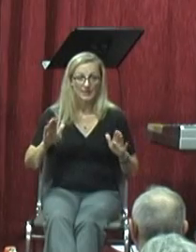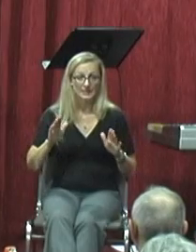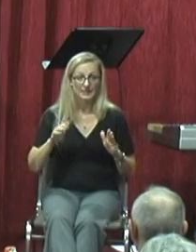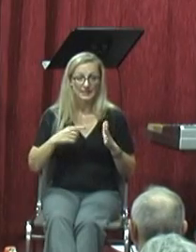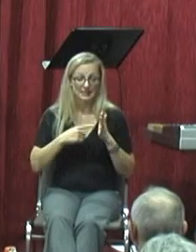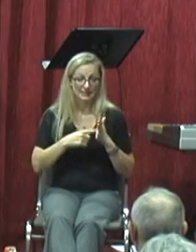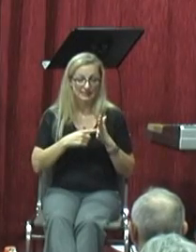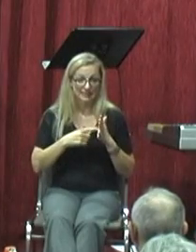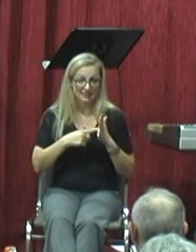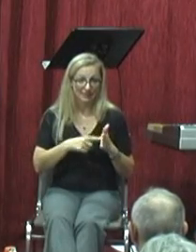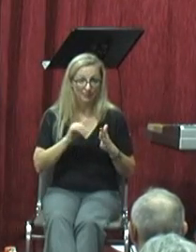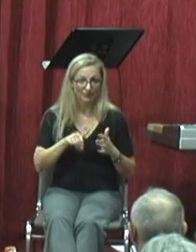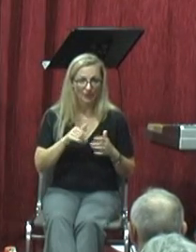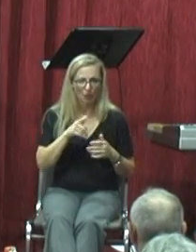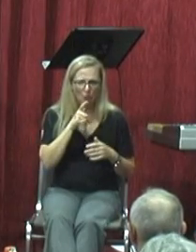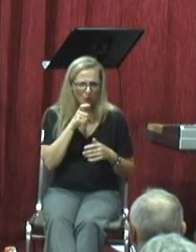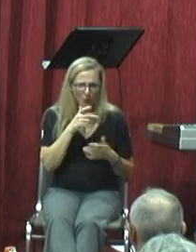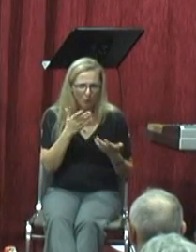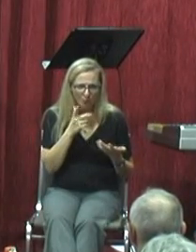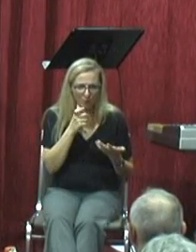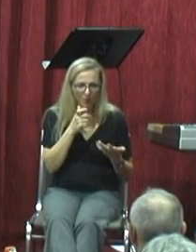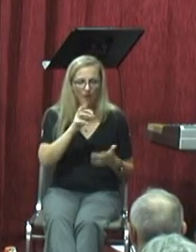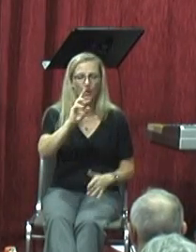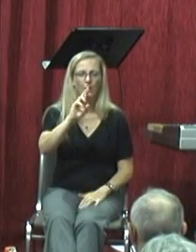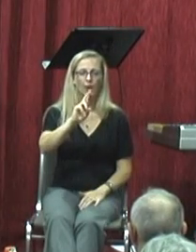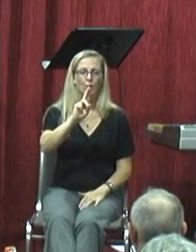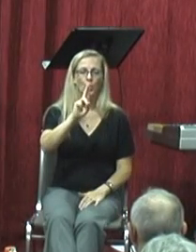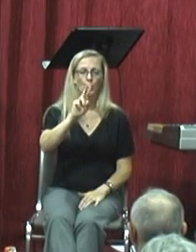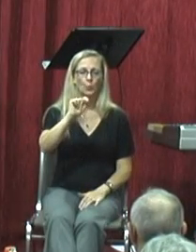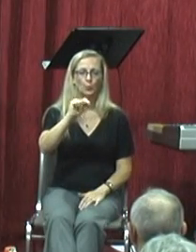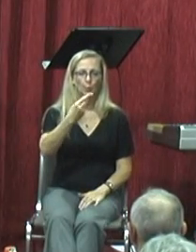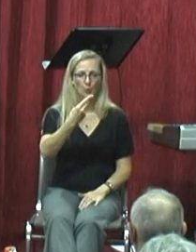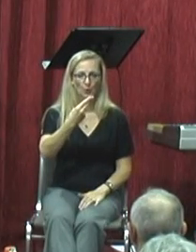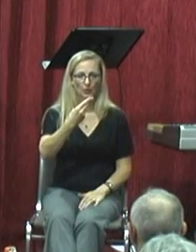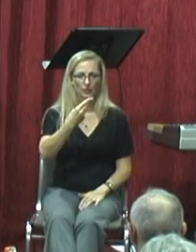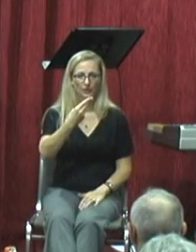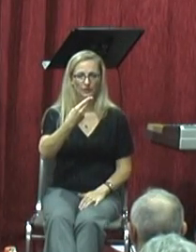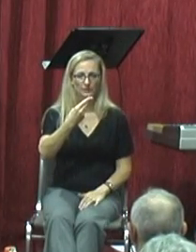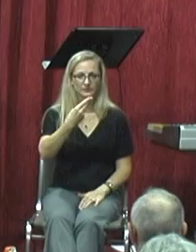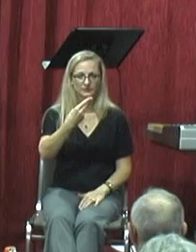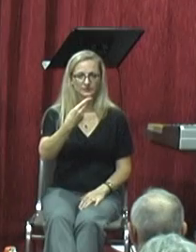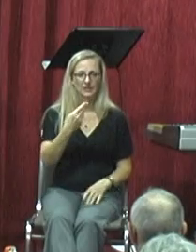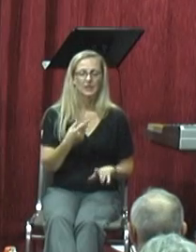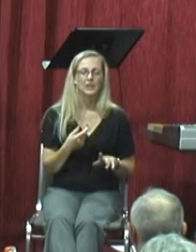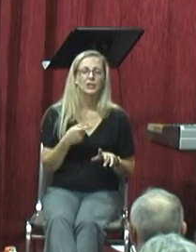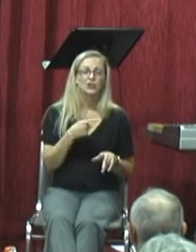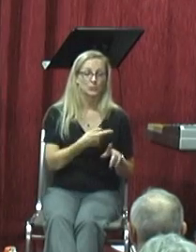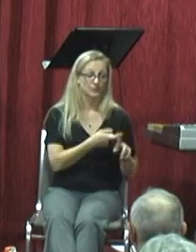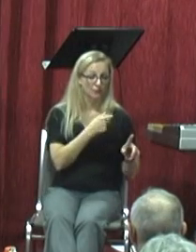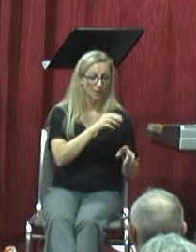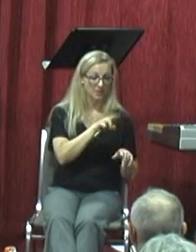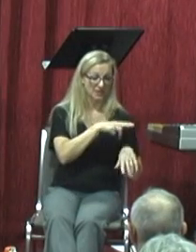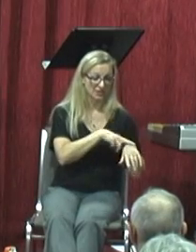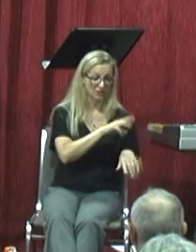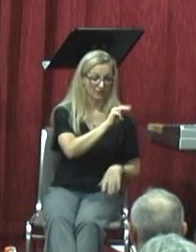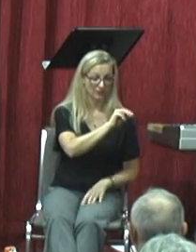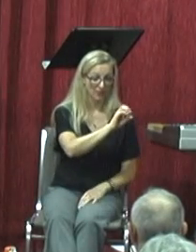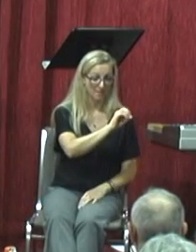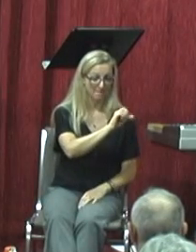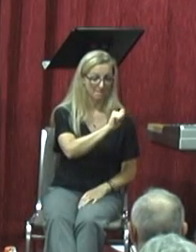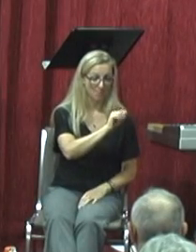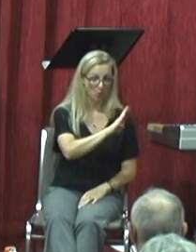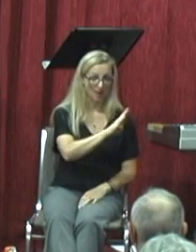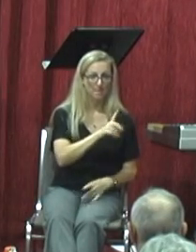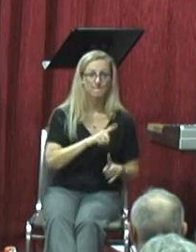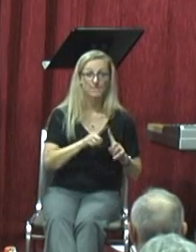Ruth. Ruth was born a Goy. She was from the nation of Moab, right? But she, by a